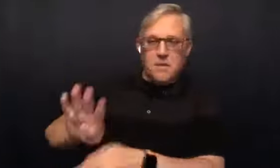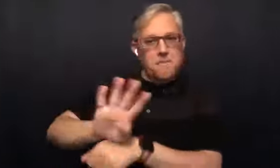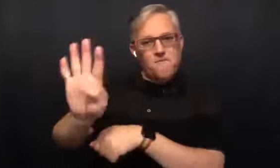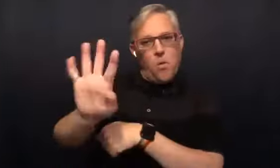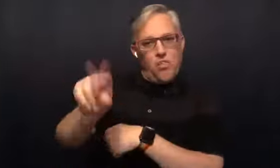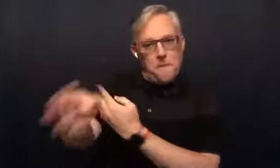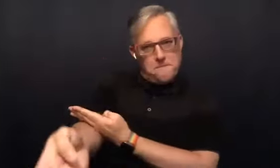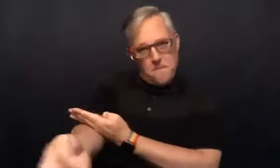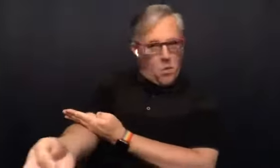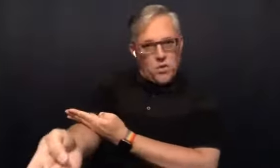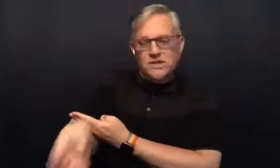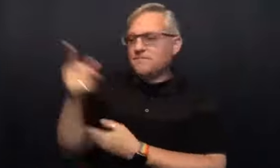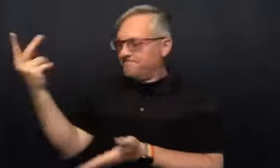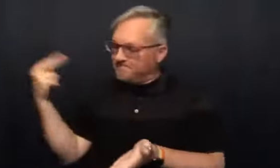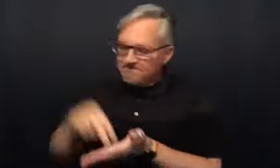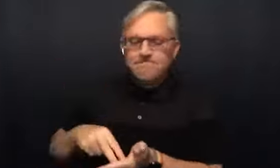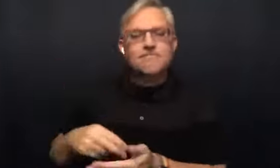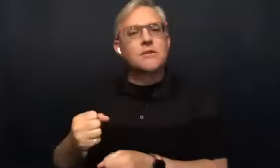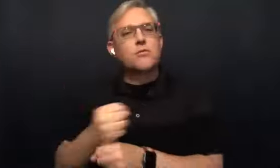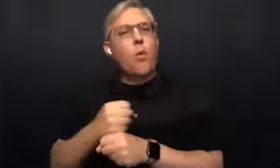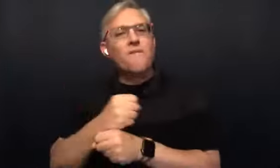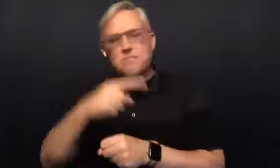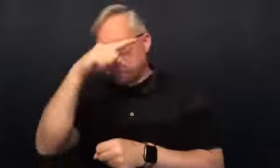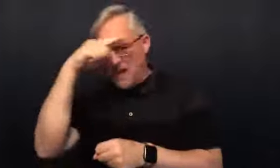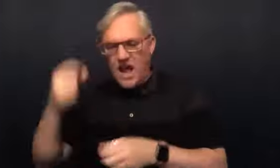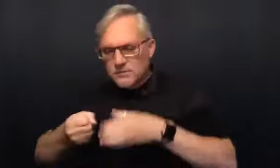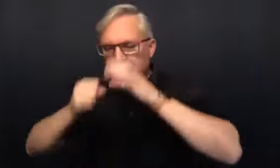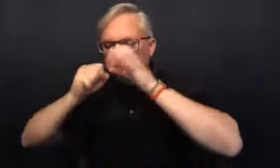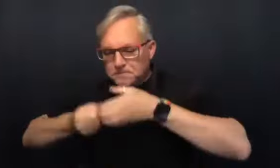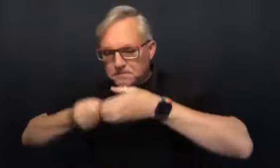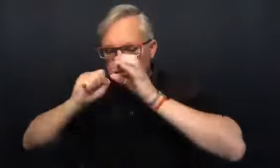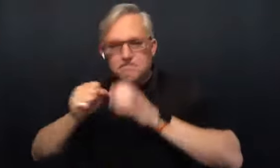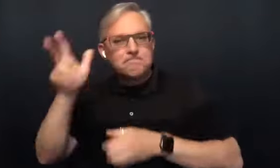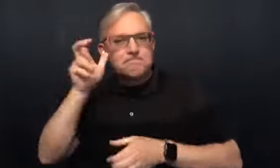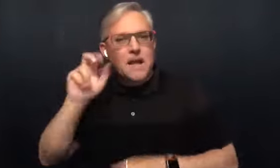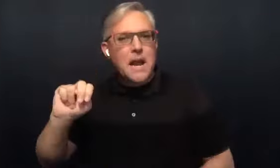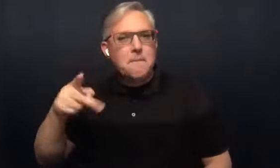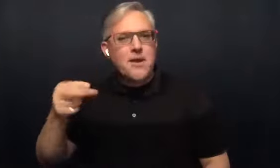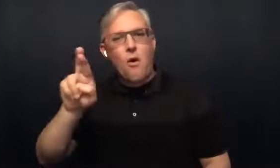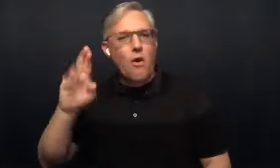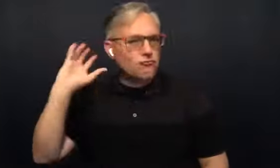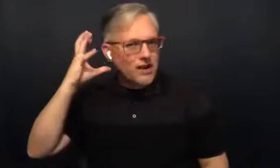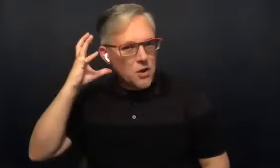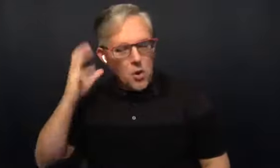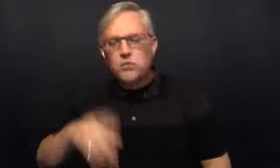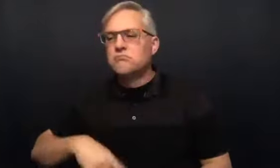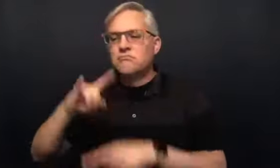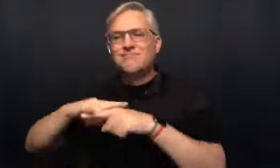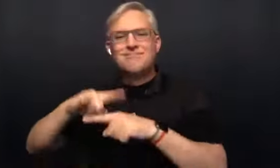his black coffee. He'd listen to NPR radio. He'd smoke his 2.5 pack a day cigarettes and he would start his day.